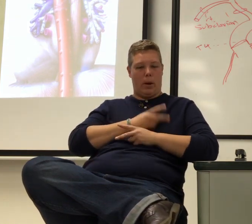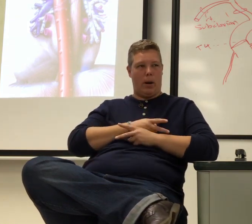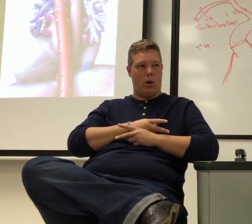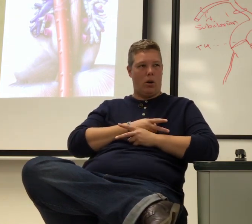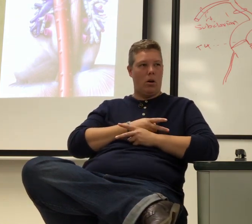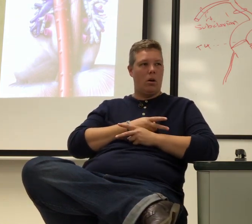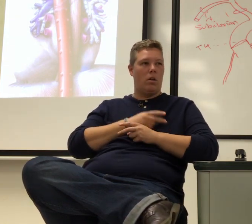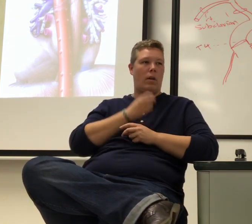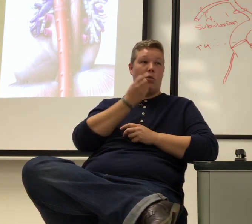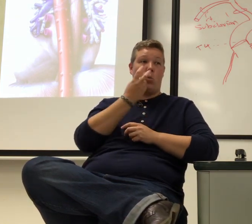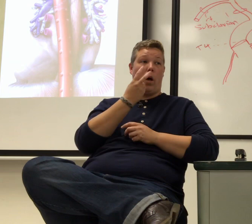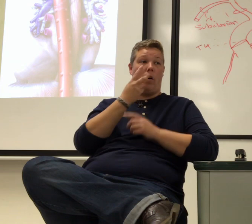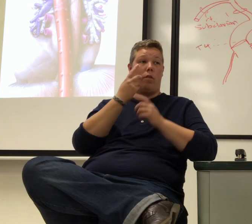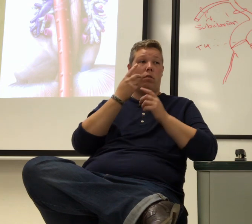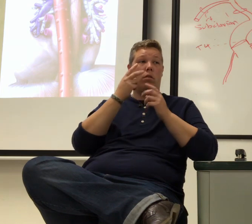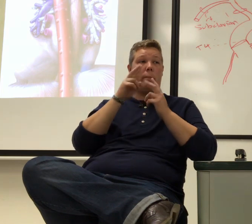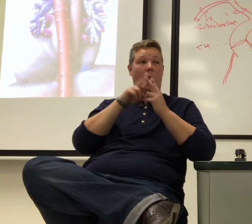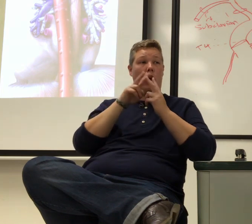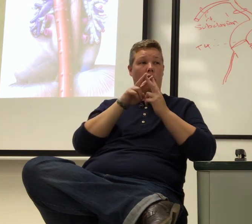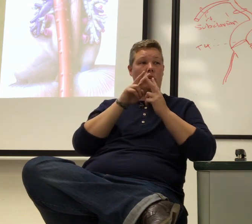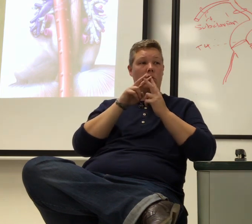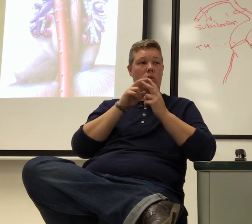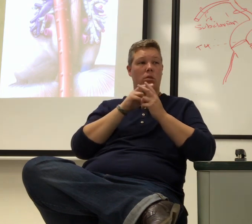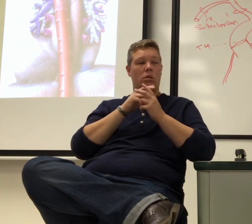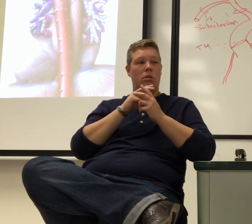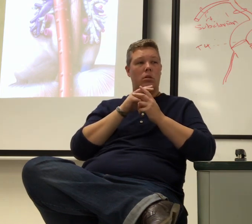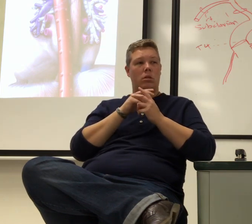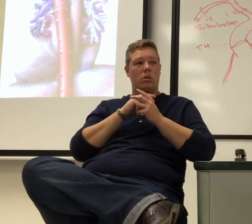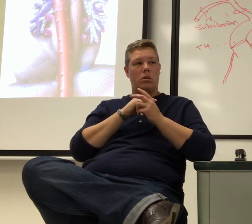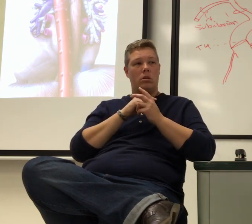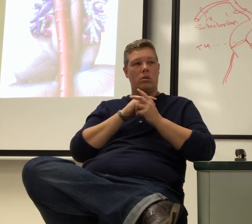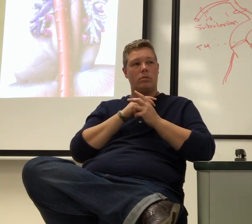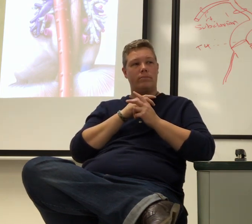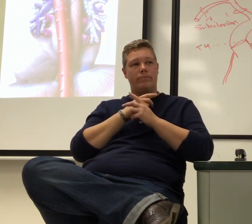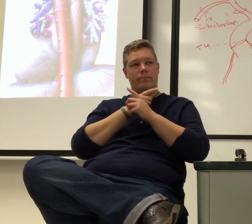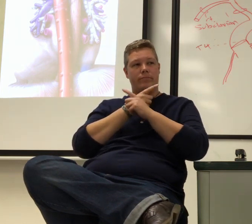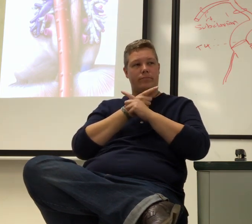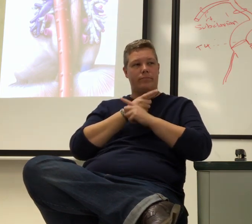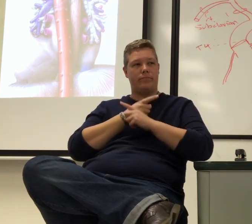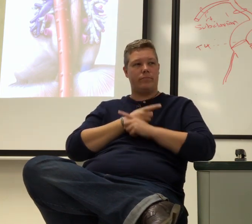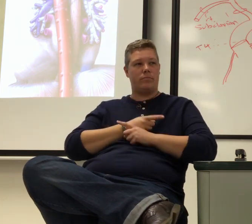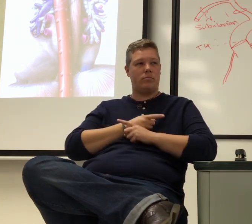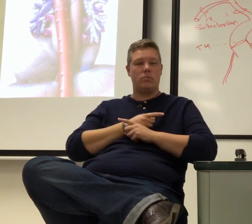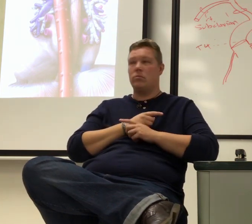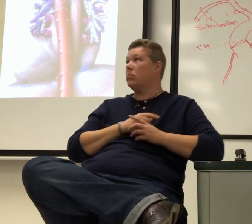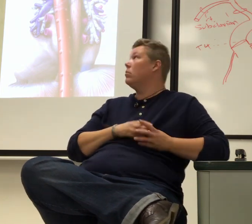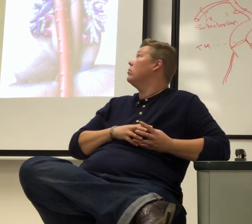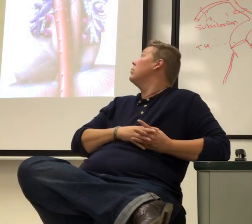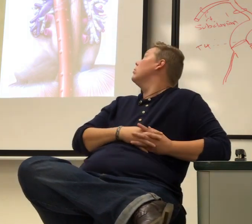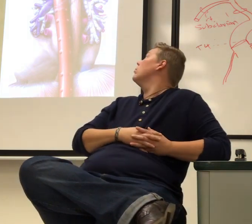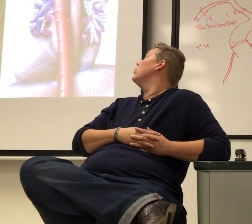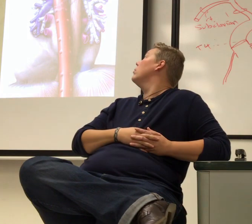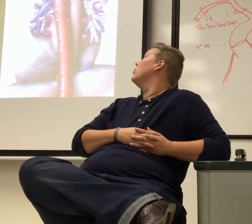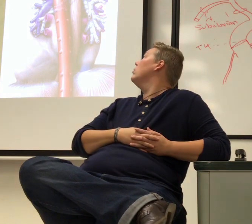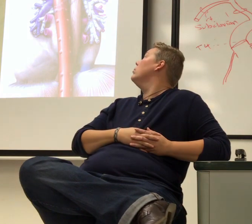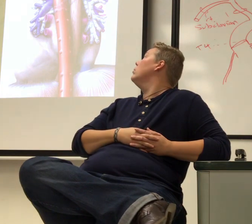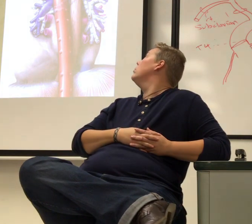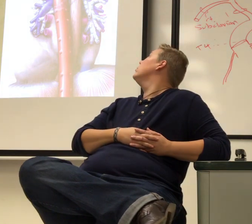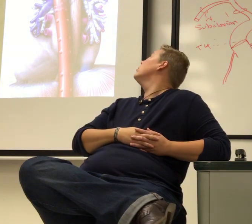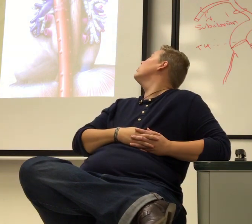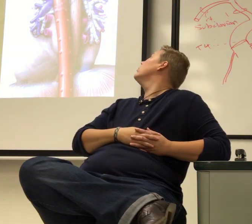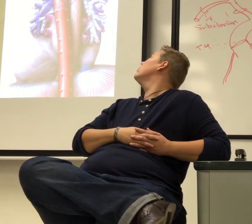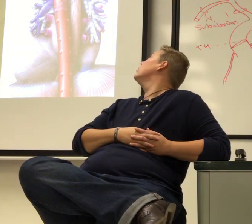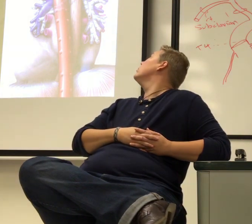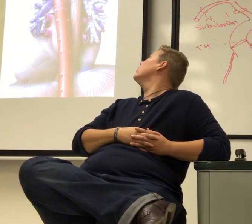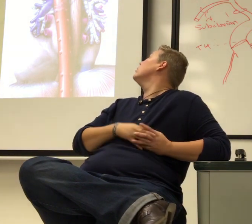There's 12 pairs of posterior intercostal arteries. I don't want to draw all 12 pairs, but I'll draw a few just to give you an